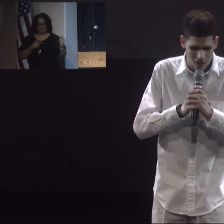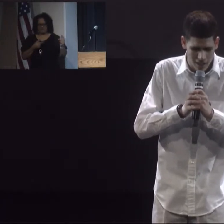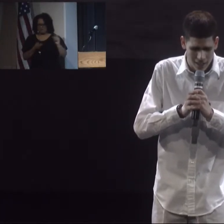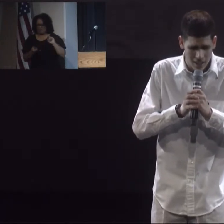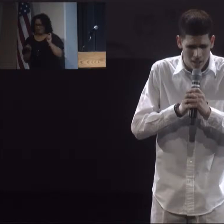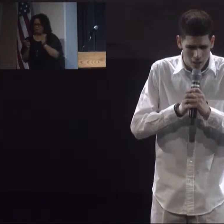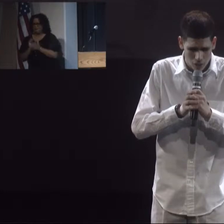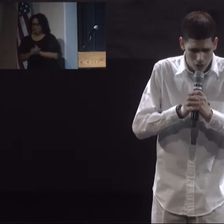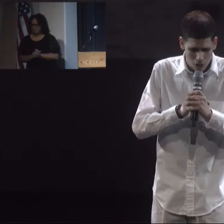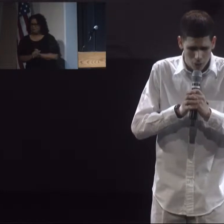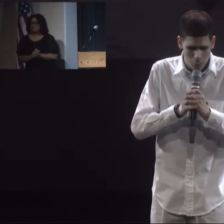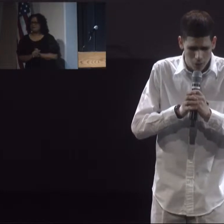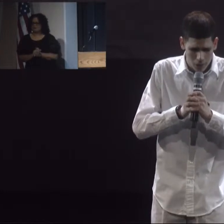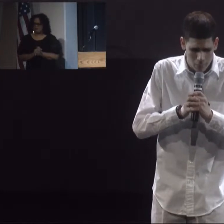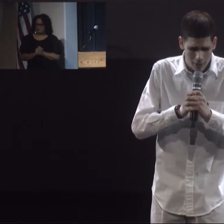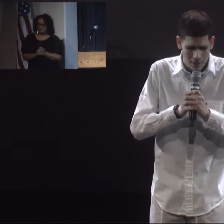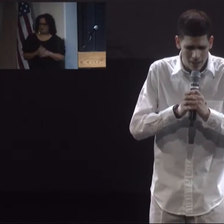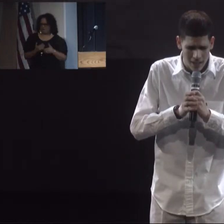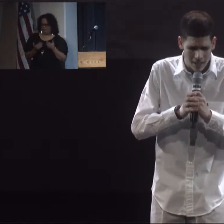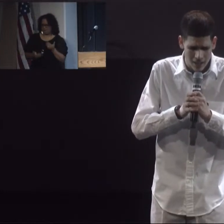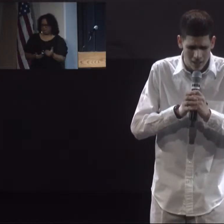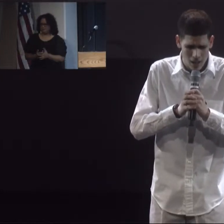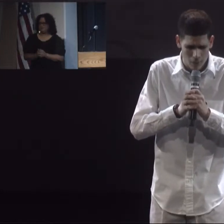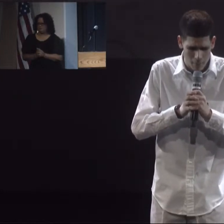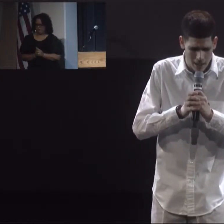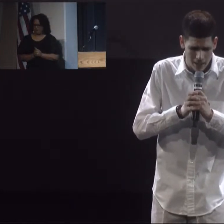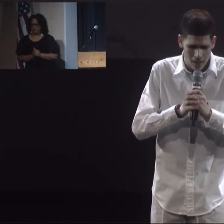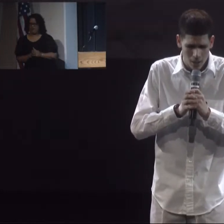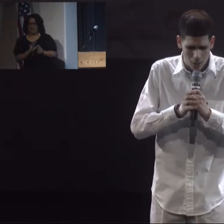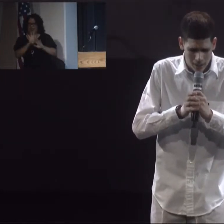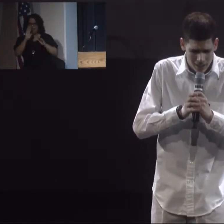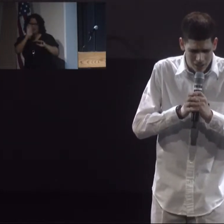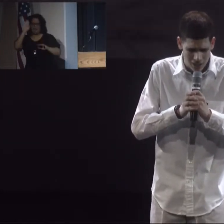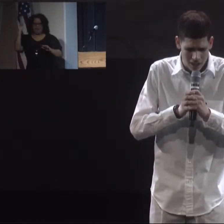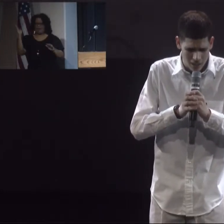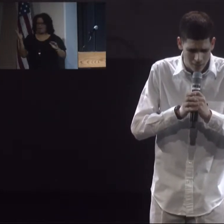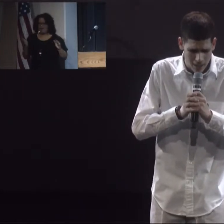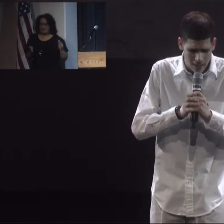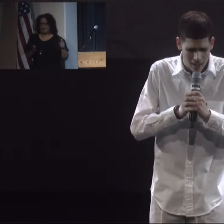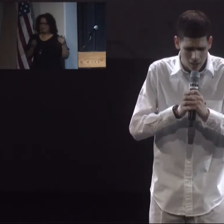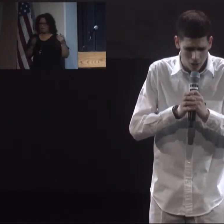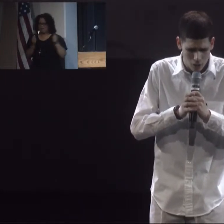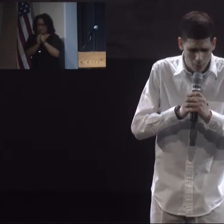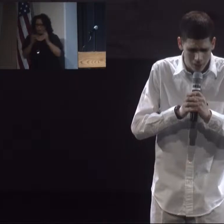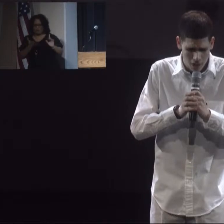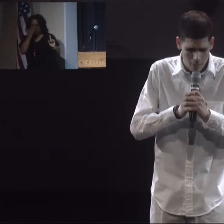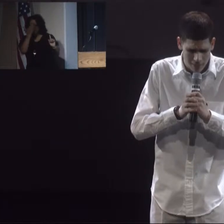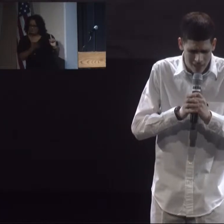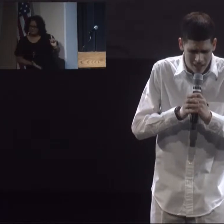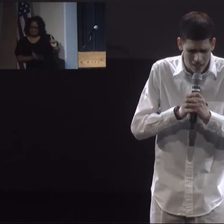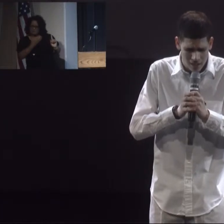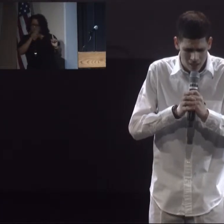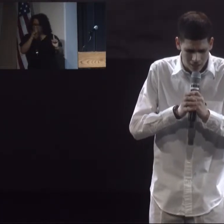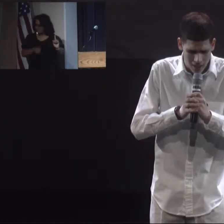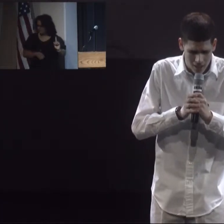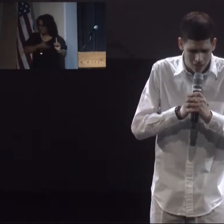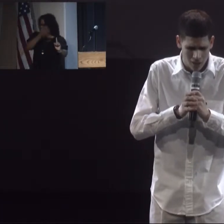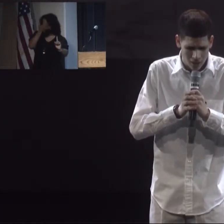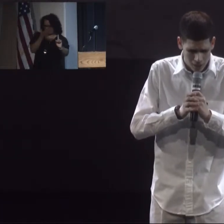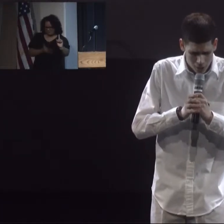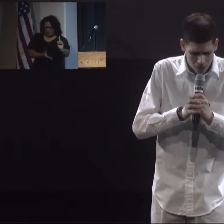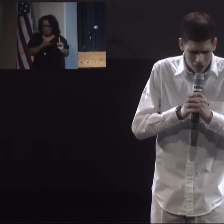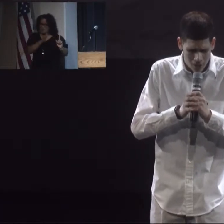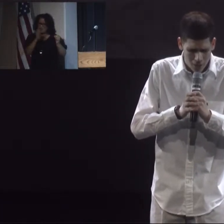I should take it. 3, 2, 1, but I can never make it. Oh, I just can't convey it. You're too intimidating,